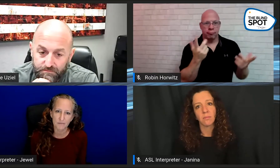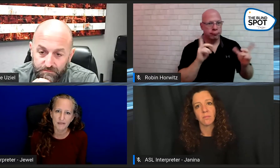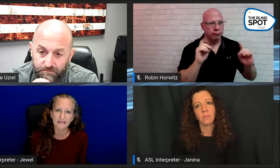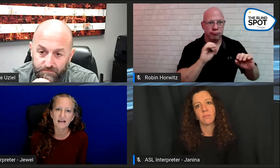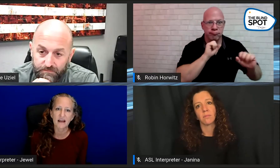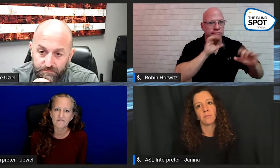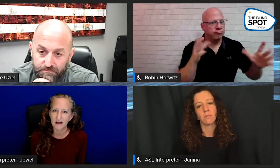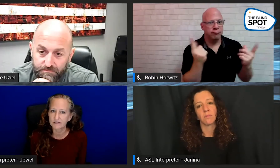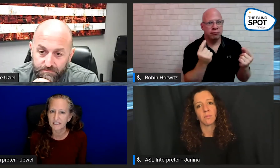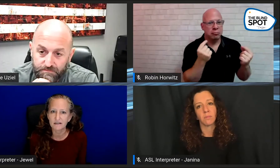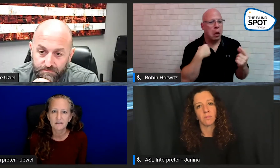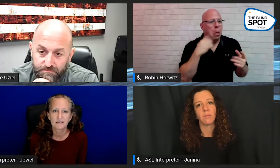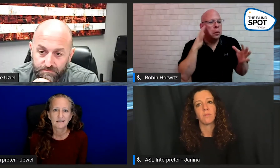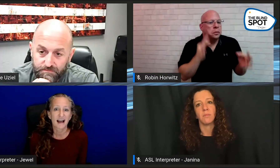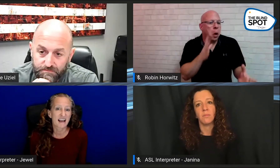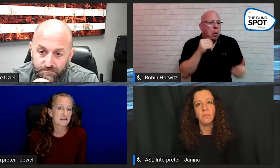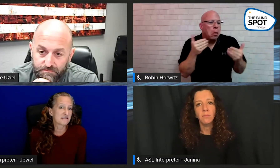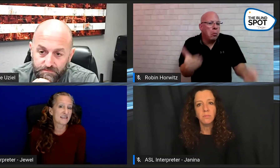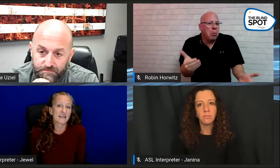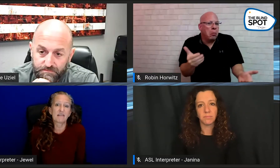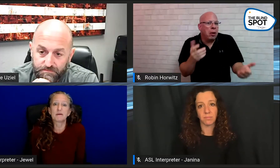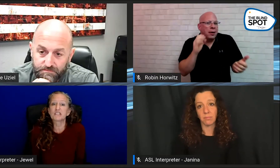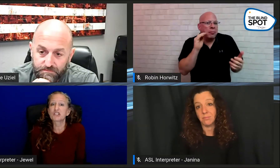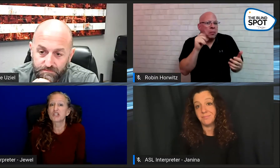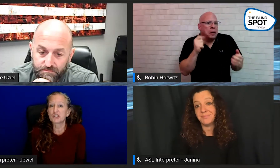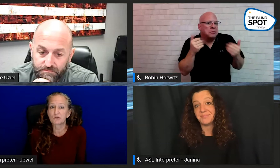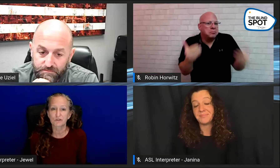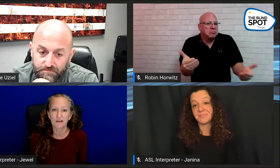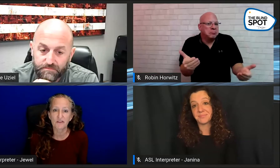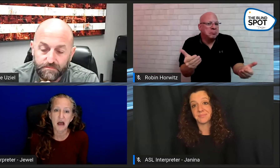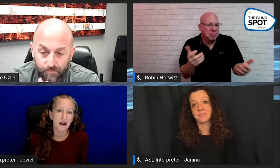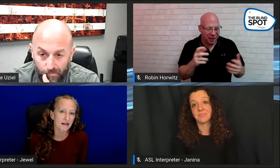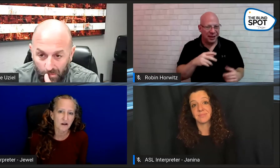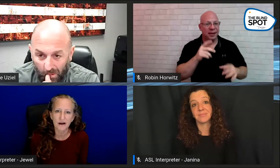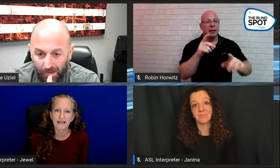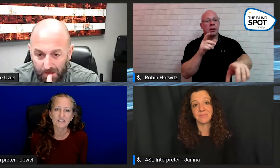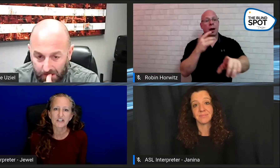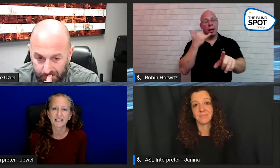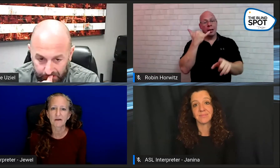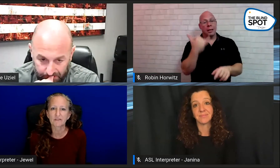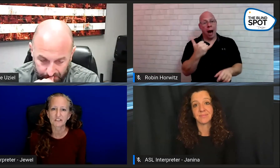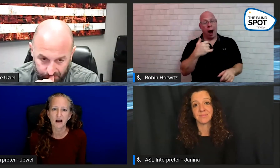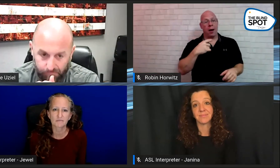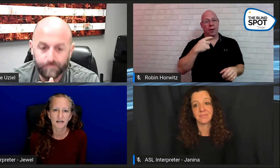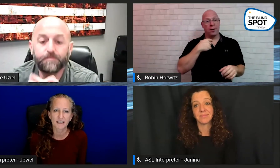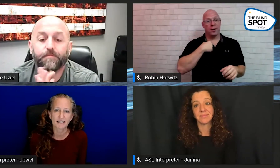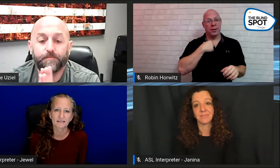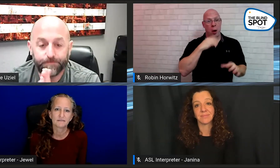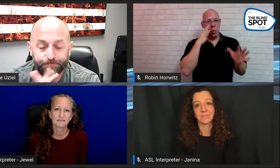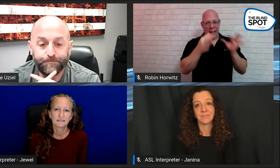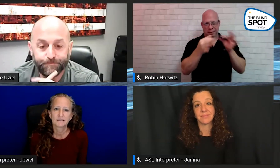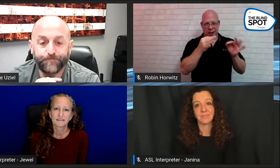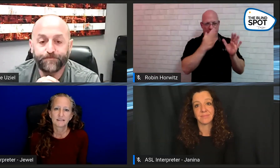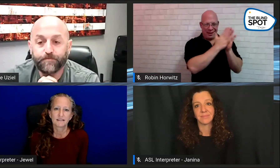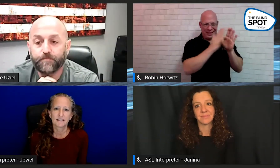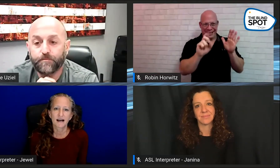a company that I founded. I didn't have much to do, so I thought I'd go ahead and check out the stock market.